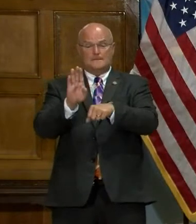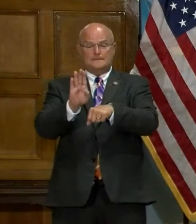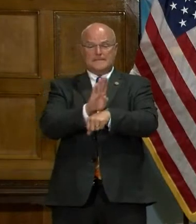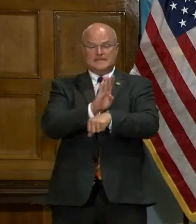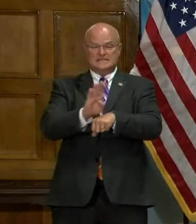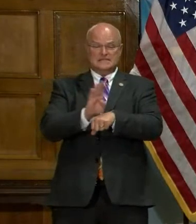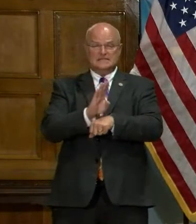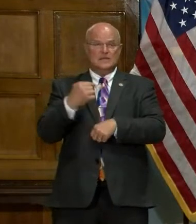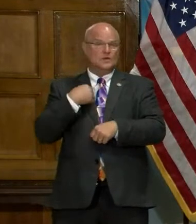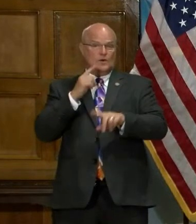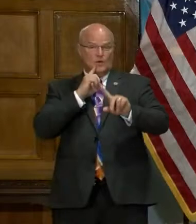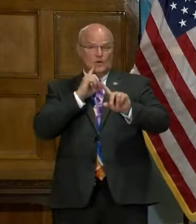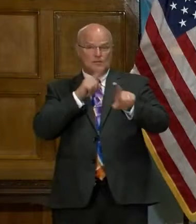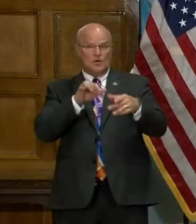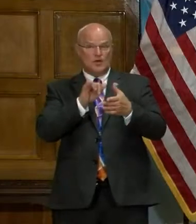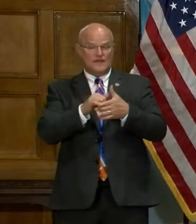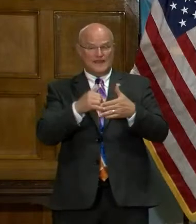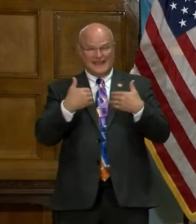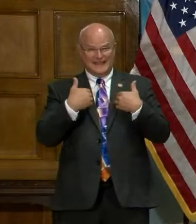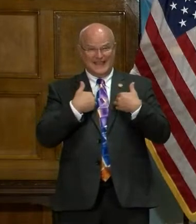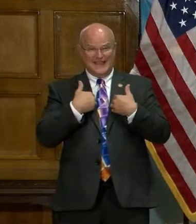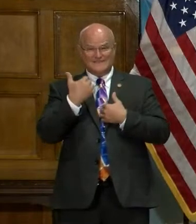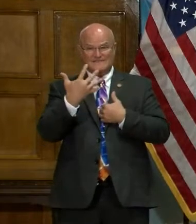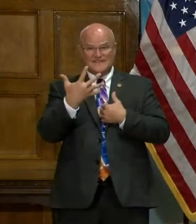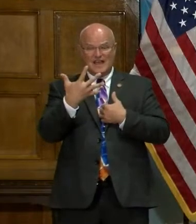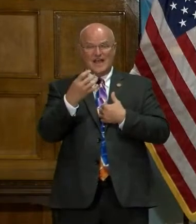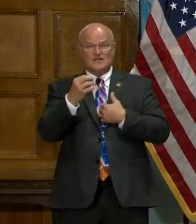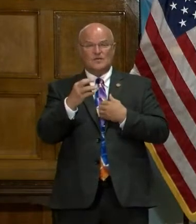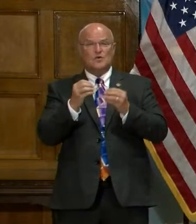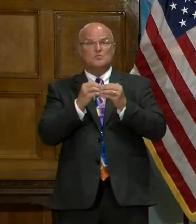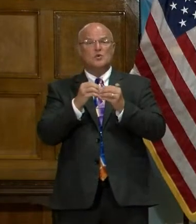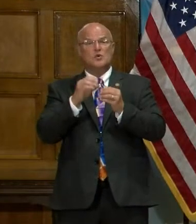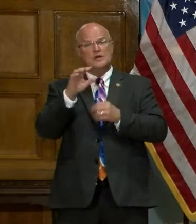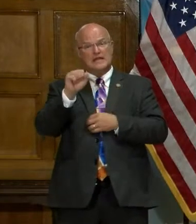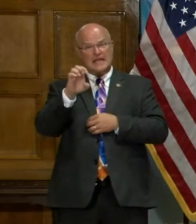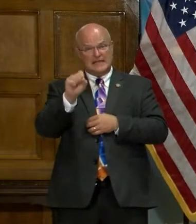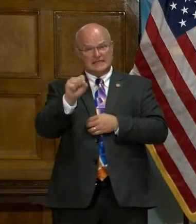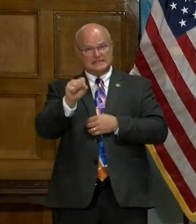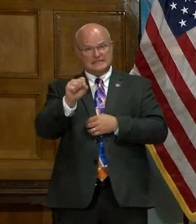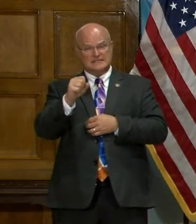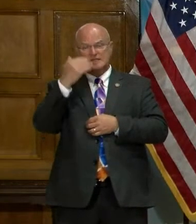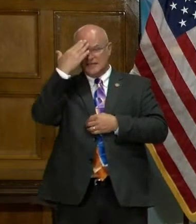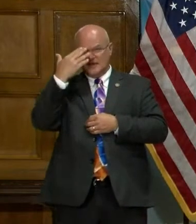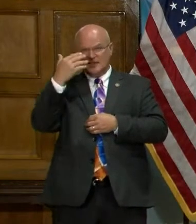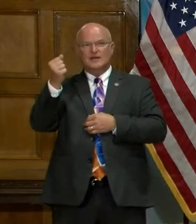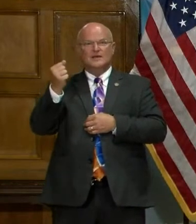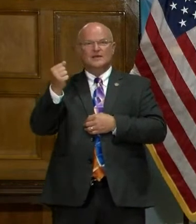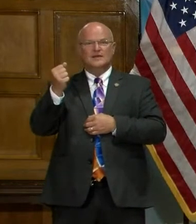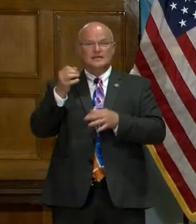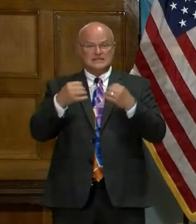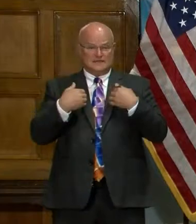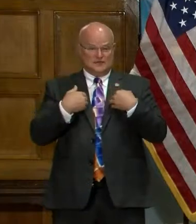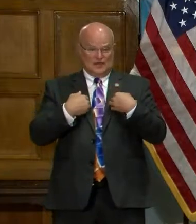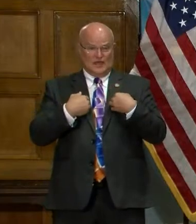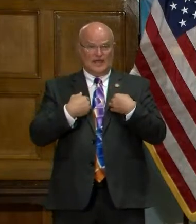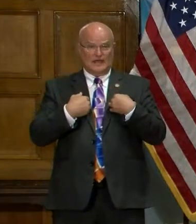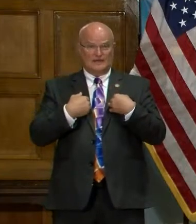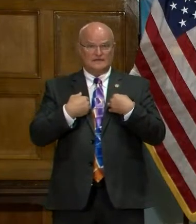businesses, we will report those that have 5 or more cases, because if you have